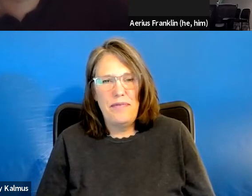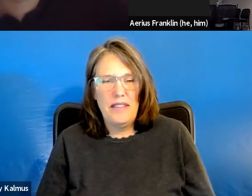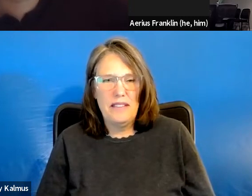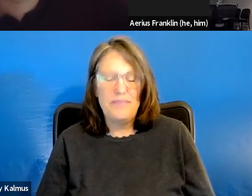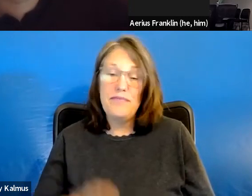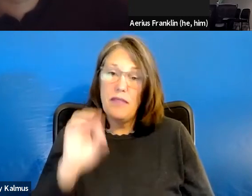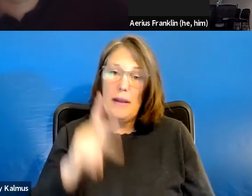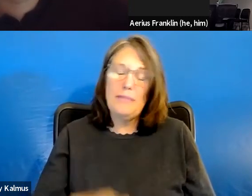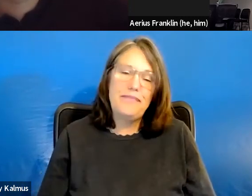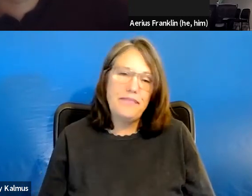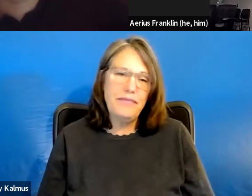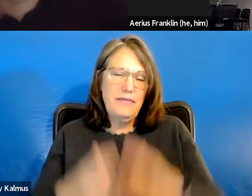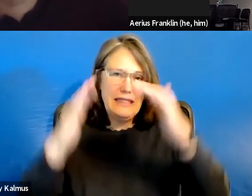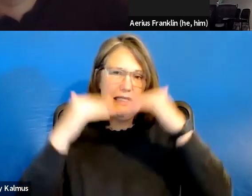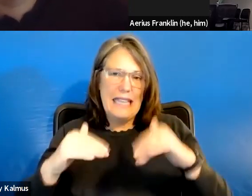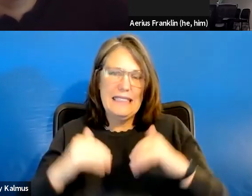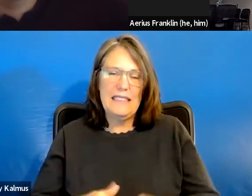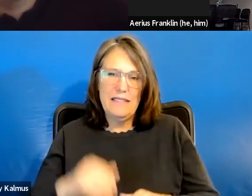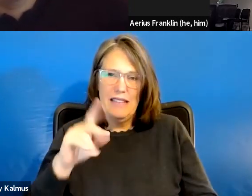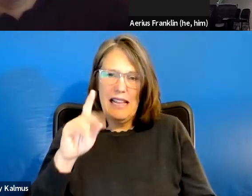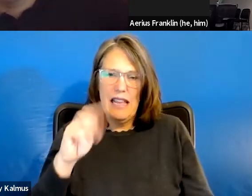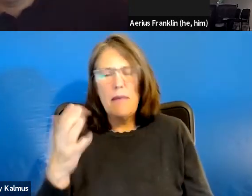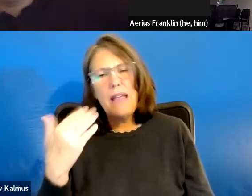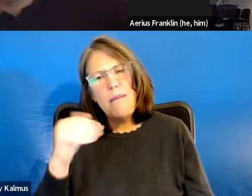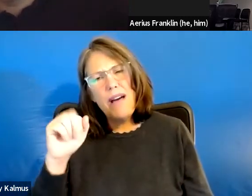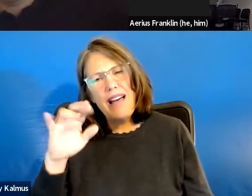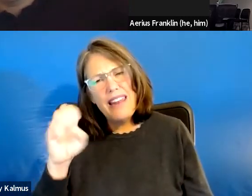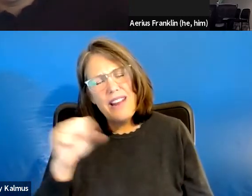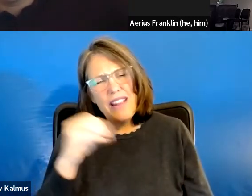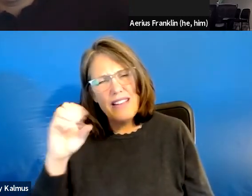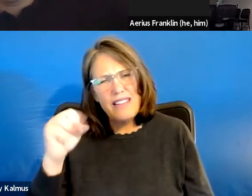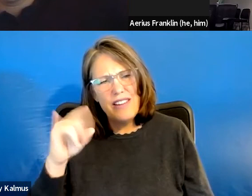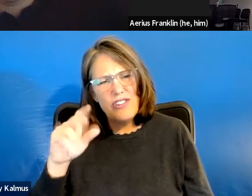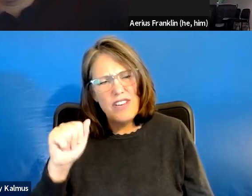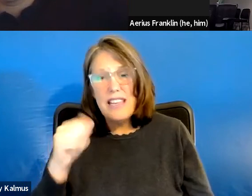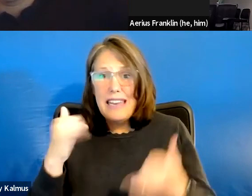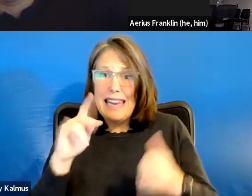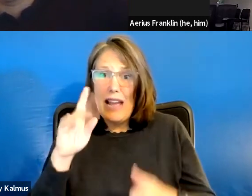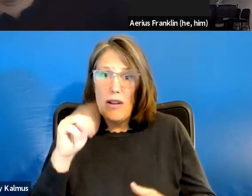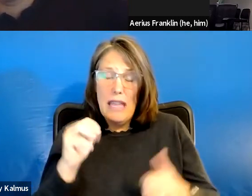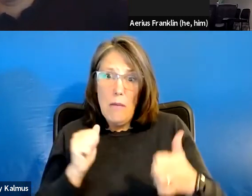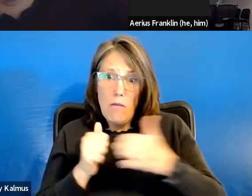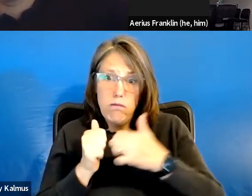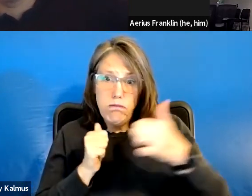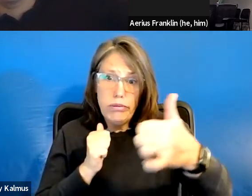All right. Next one, Kimberly. Come on, Arius and Sheikah. Kimberly's like pulling way ahead now. All